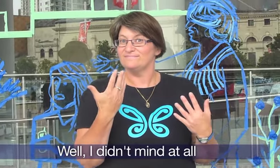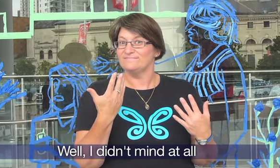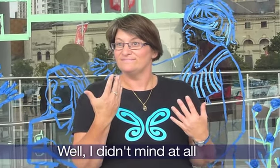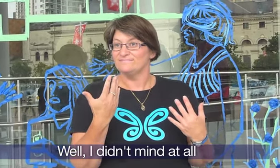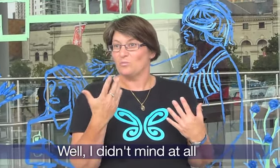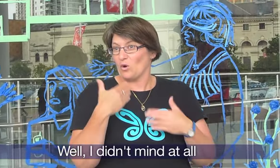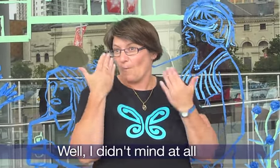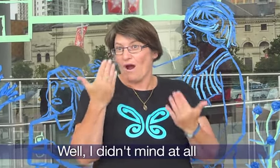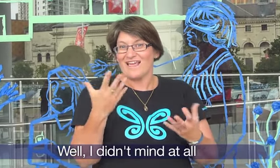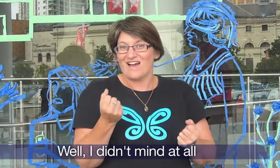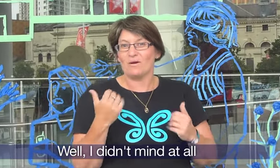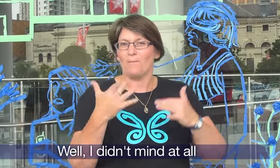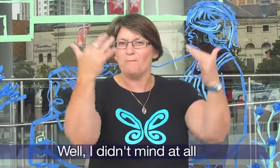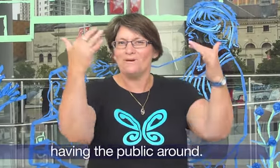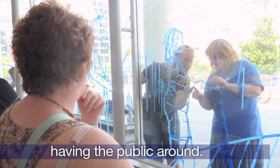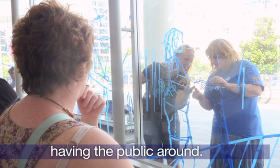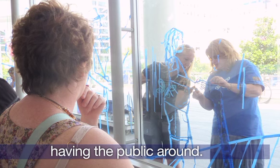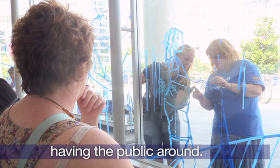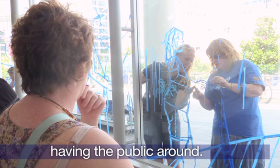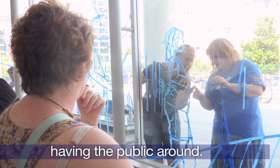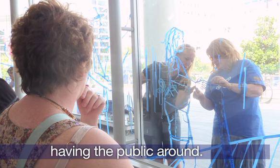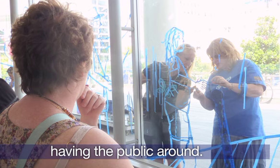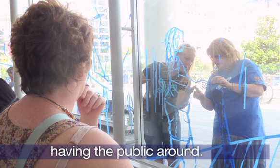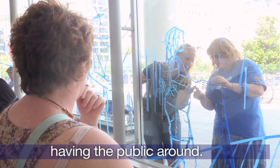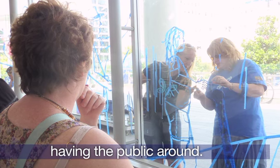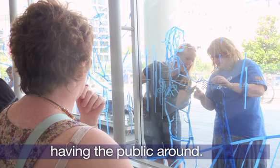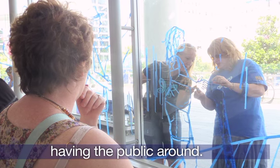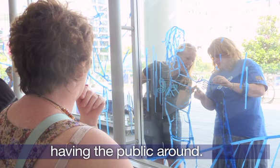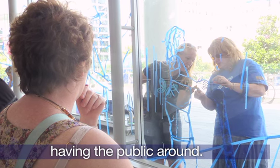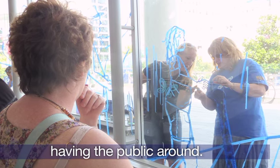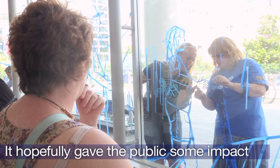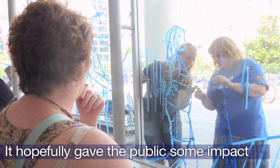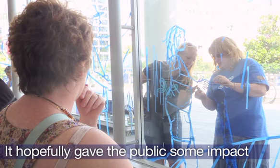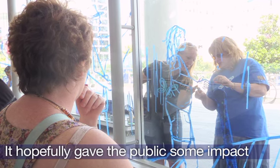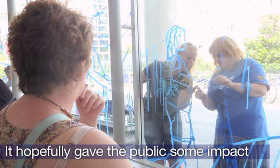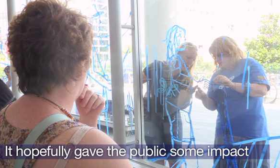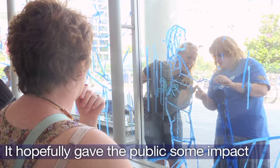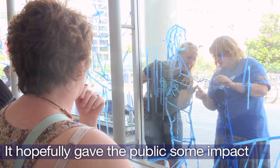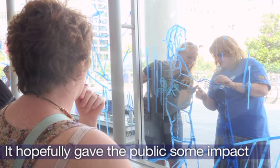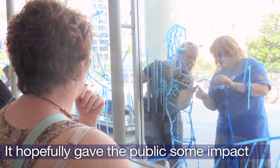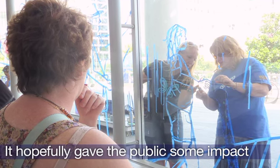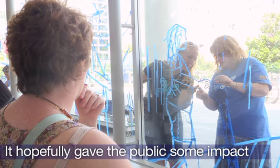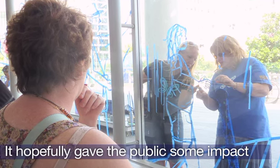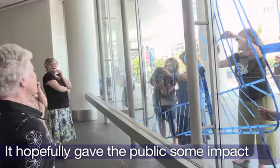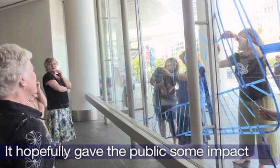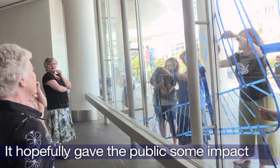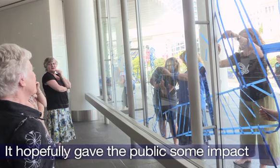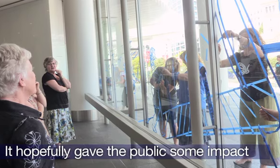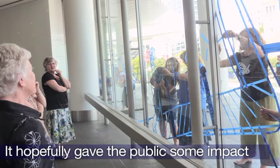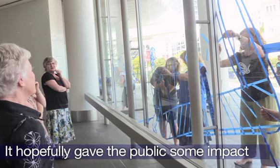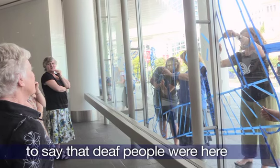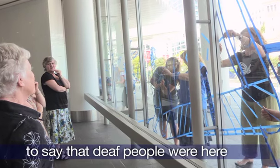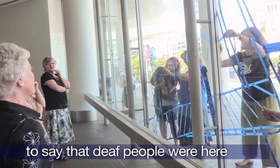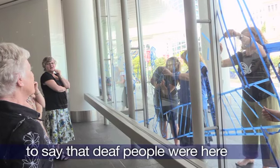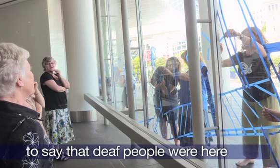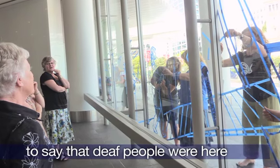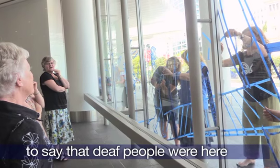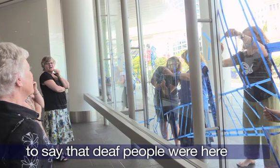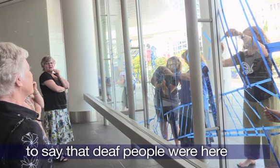Well, it seemed, I didn't mind at all having the public around. It just gave you a bit more impact, hopefully gave the public some impact to say